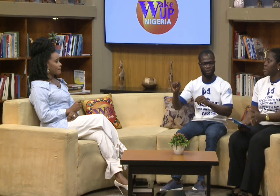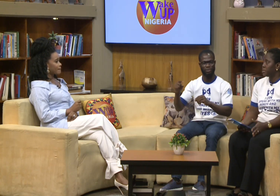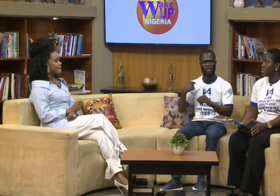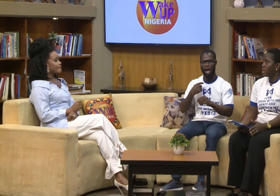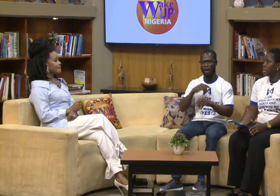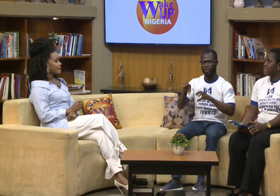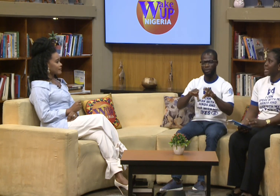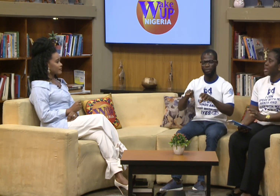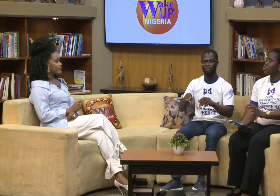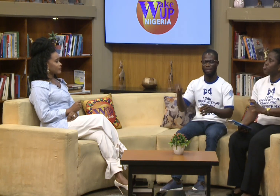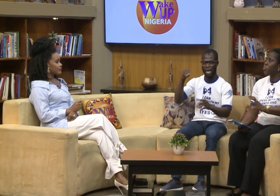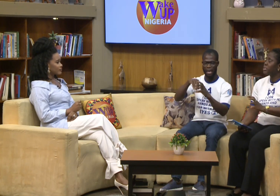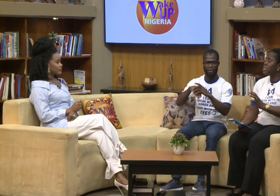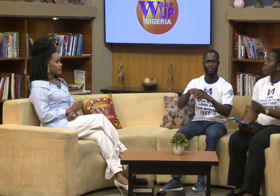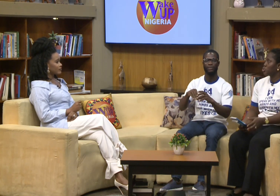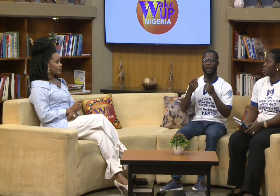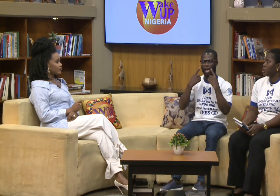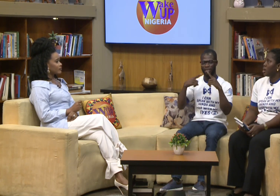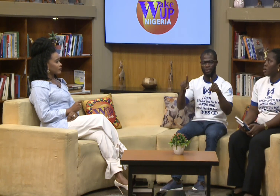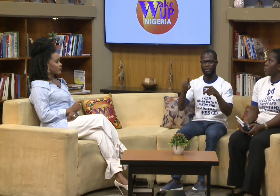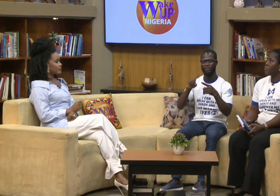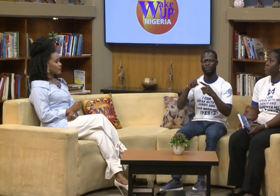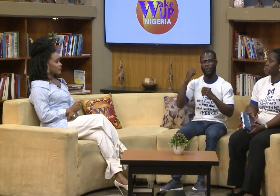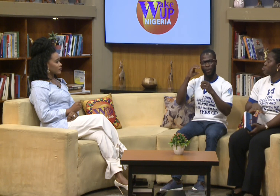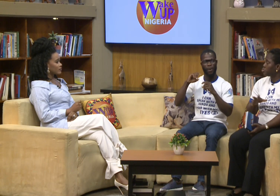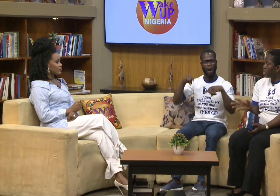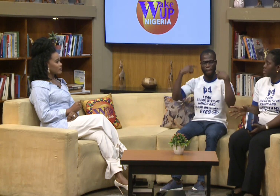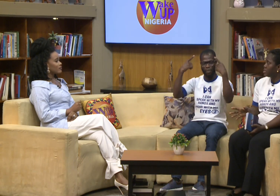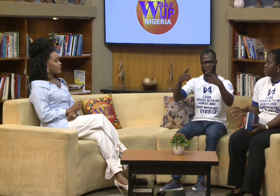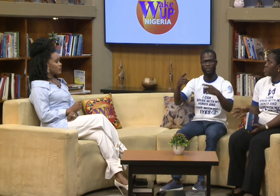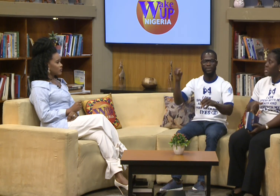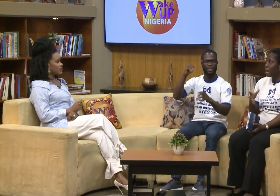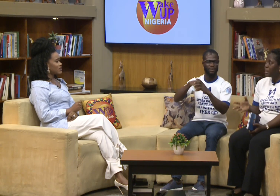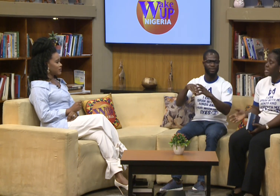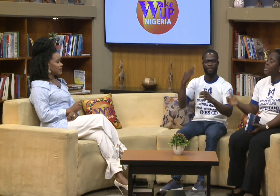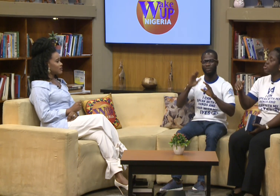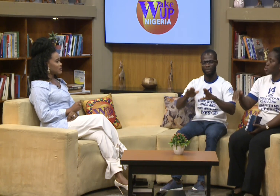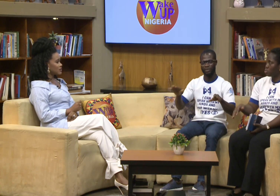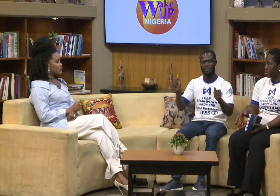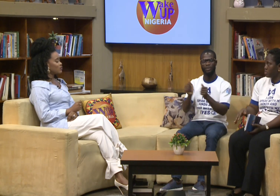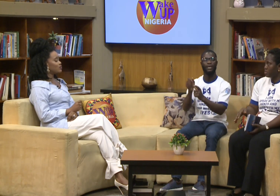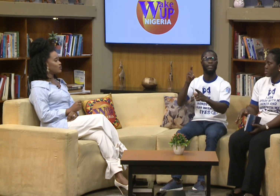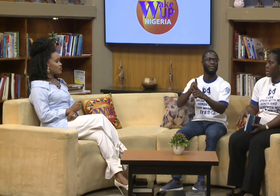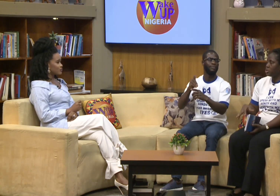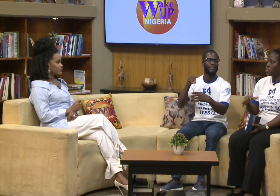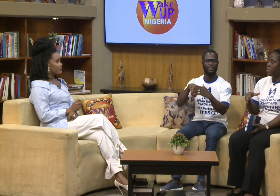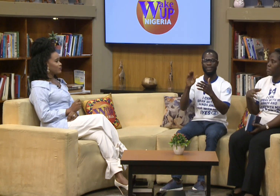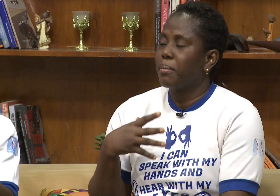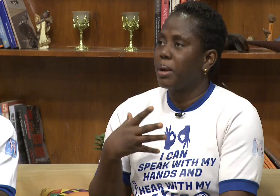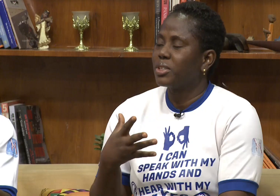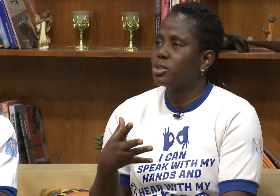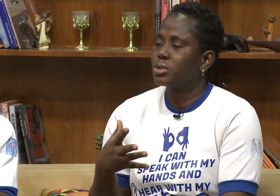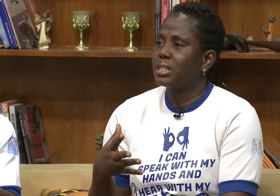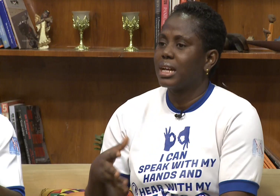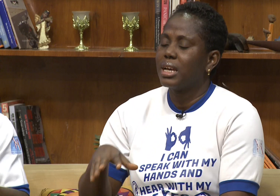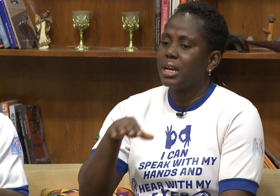inclusive spelling bee. The idea is to promote inclusion of children with disability in schools. You know,